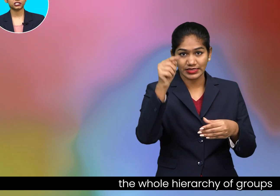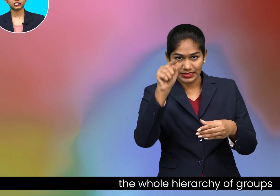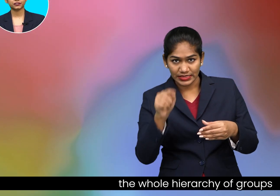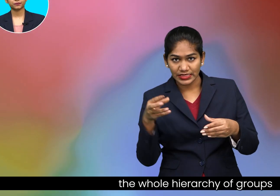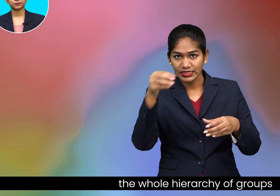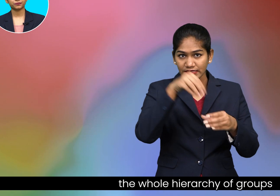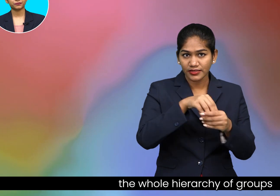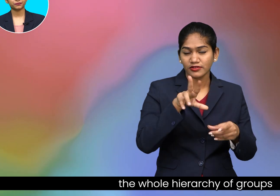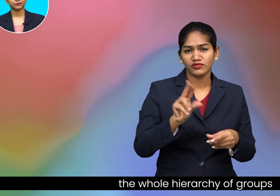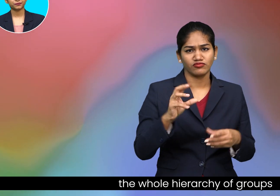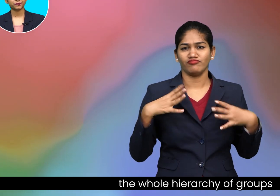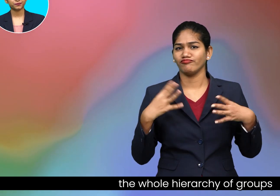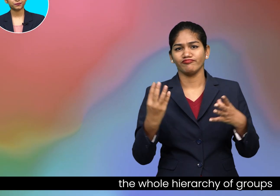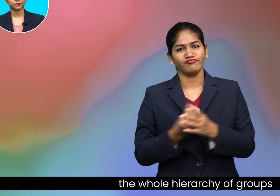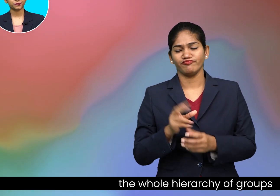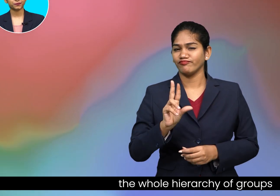groups.